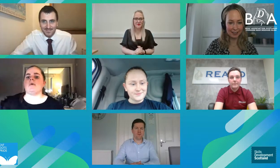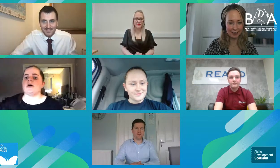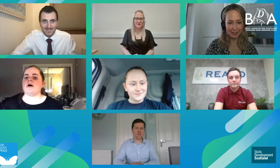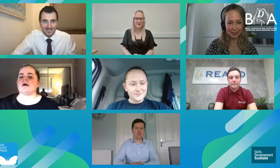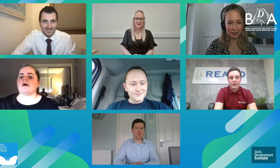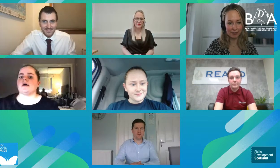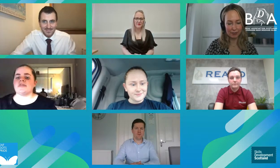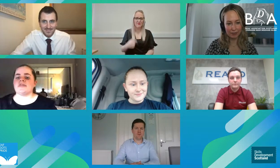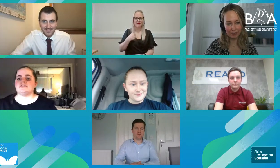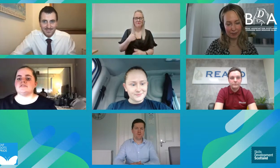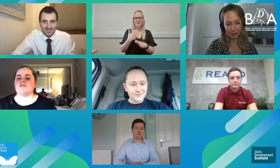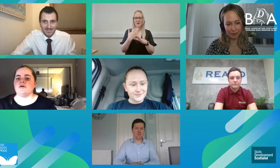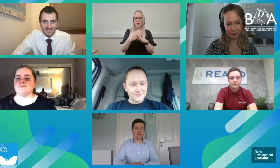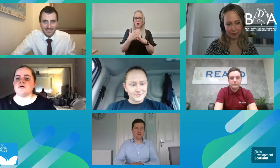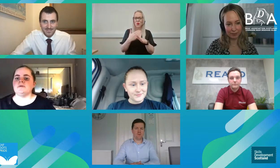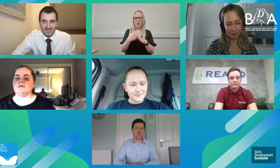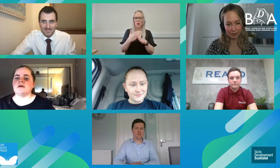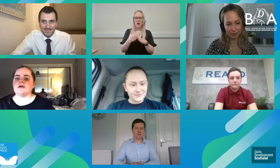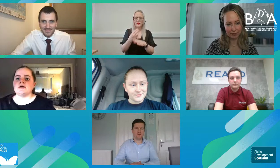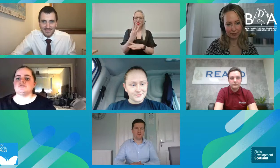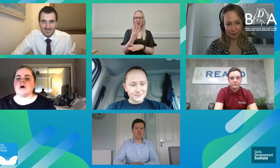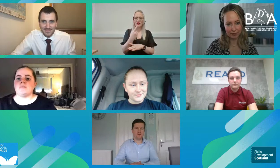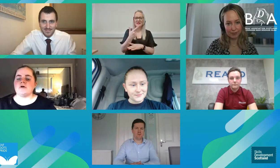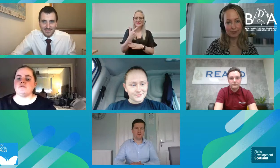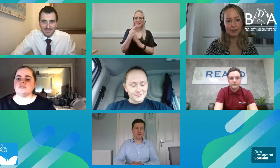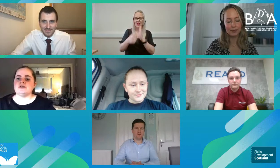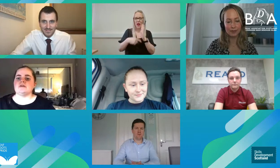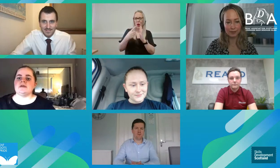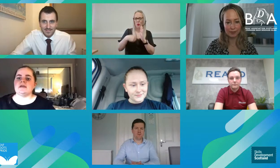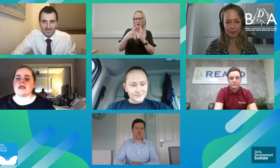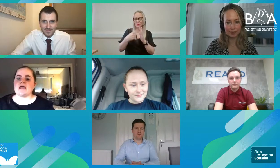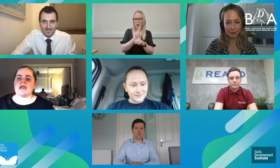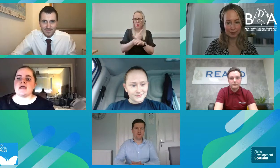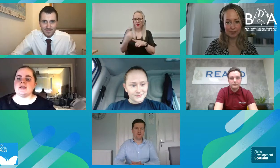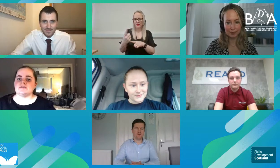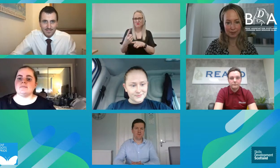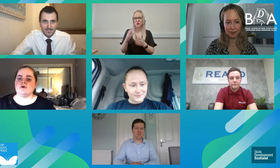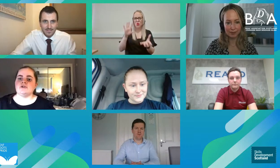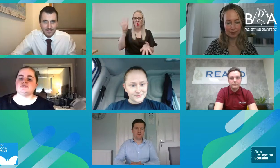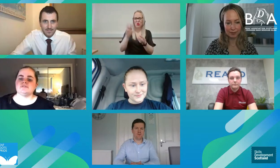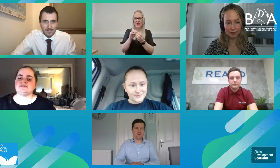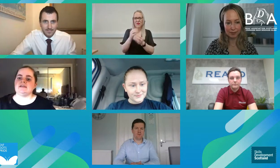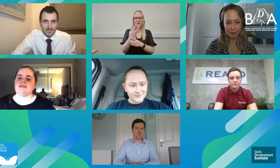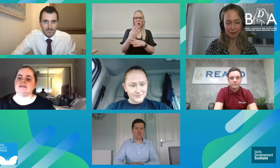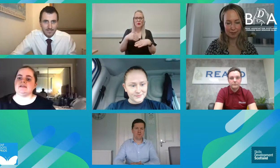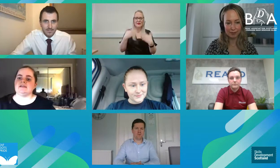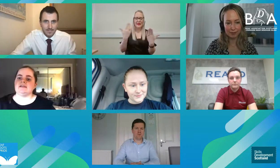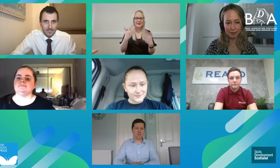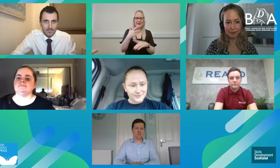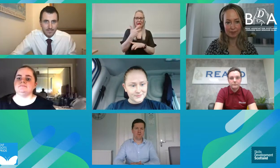I work 37 hours per week, so I work 4 days a week, 8 in the morning till 6 at night.